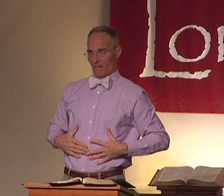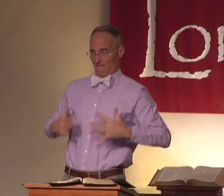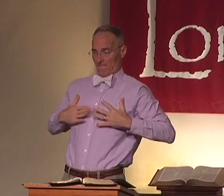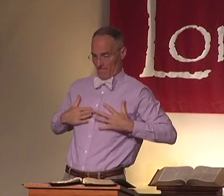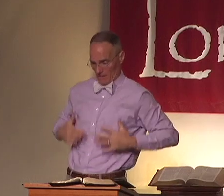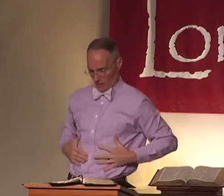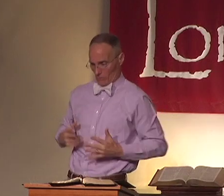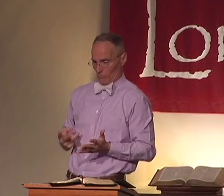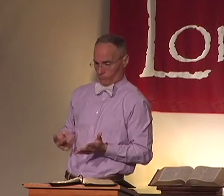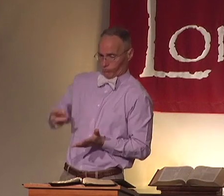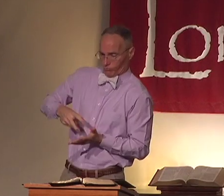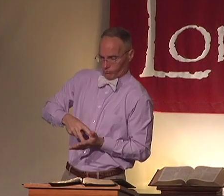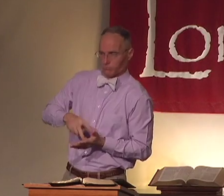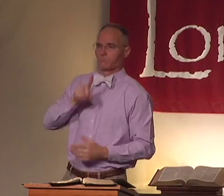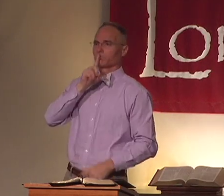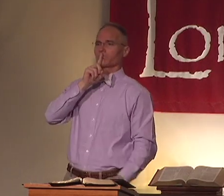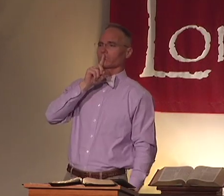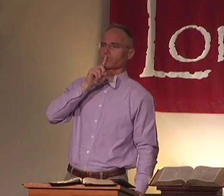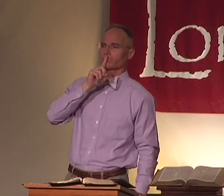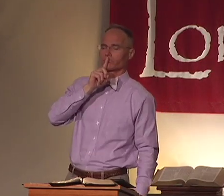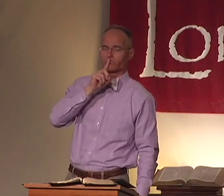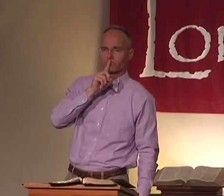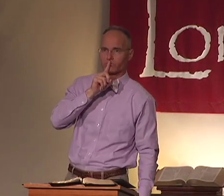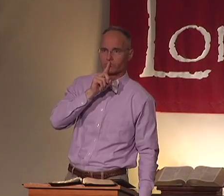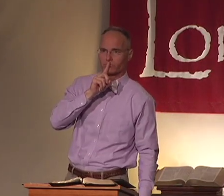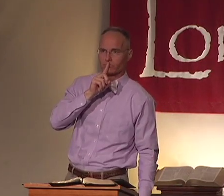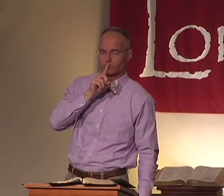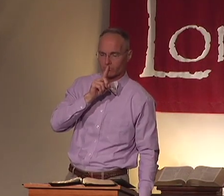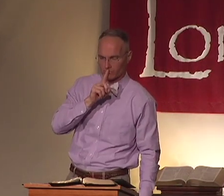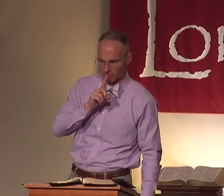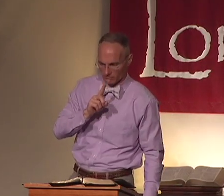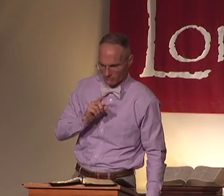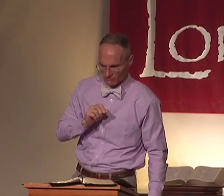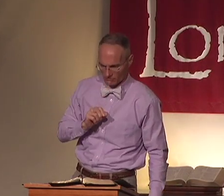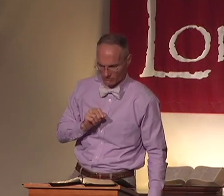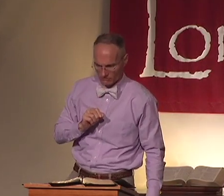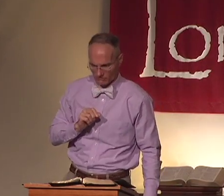But the body, the physical resurrection, not yet.